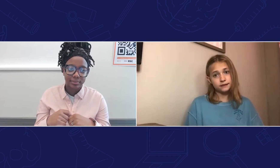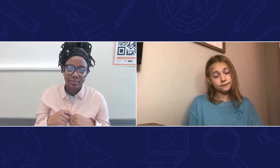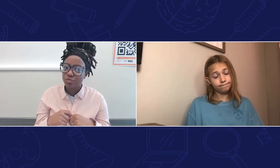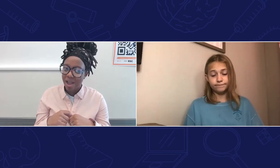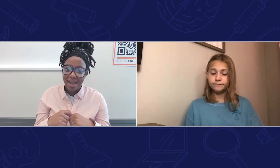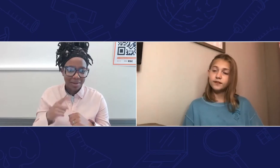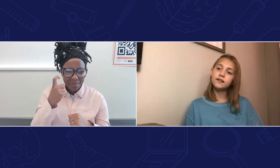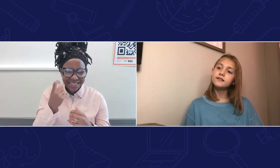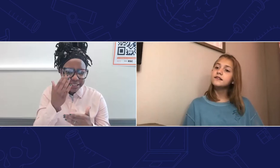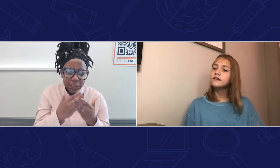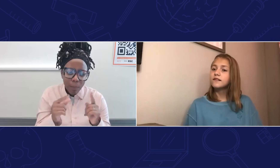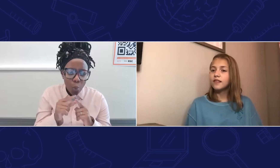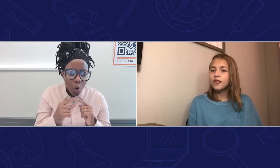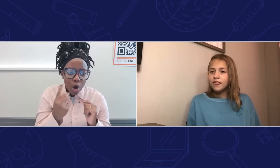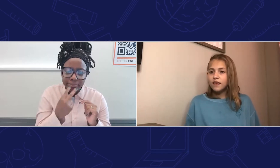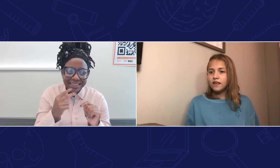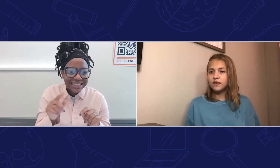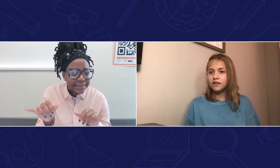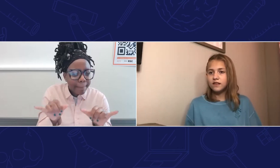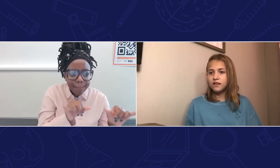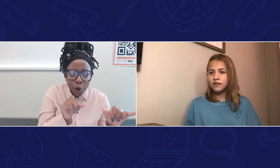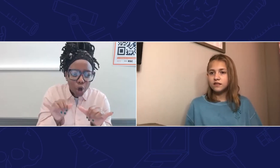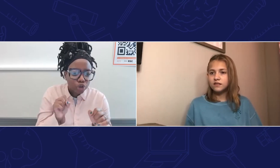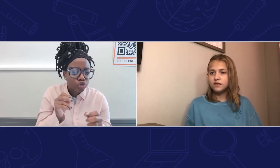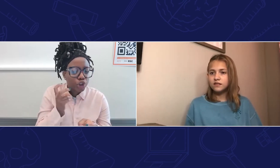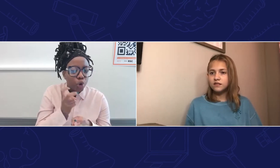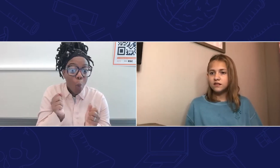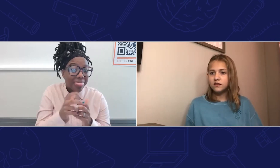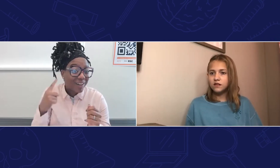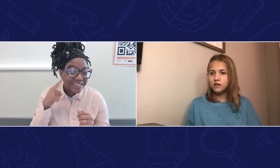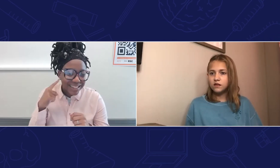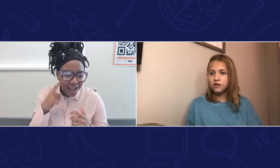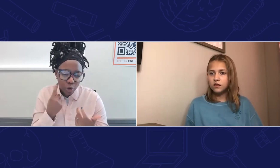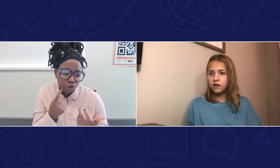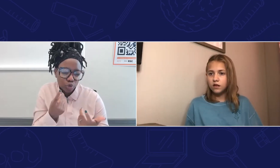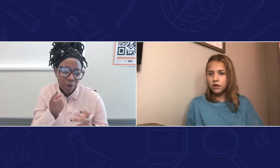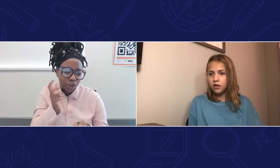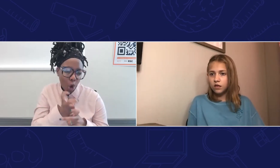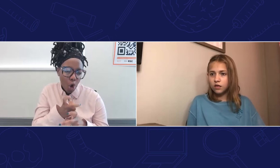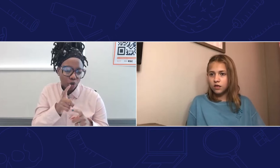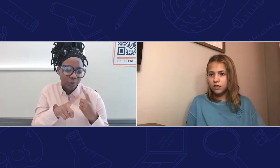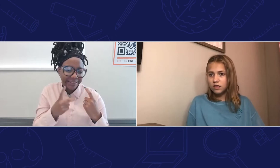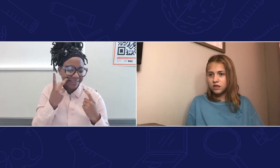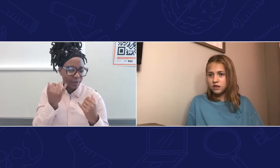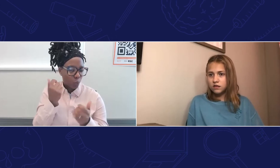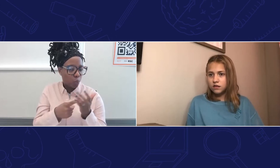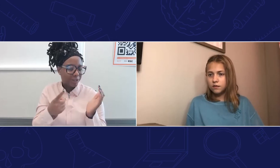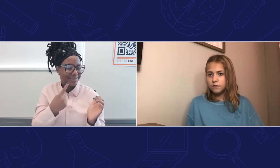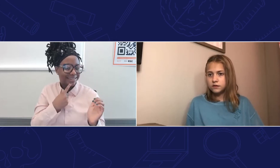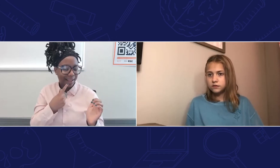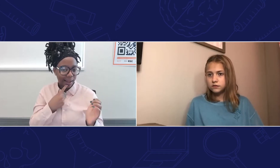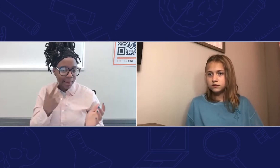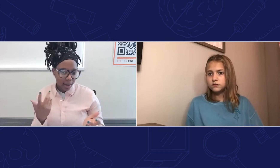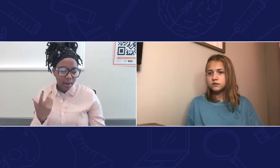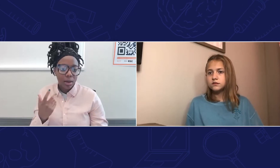it's not the best way to communicate. Because some words look similar in the mouth, so without the sound, it's really hard. You can't see what they're saying for